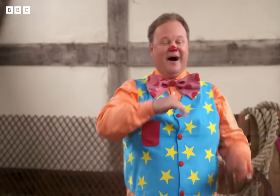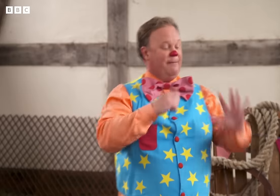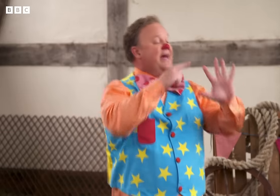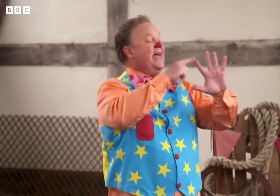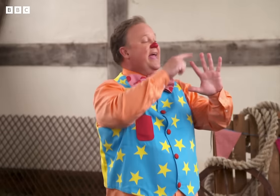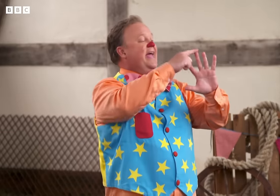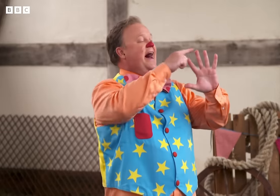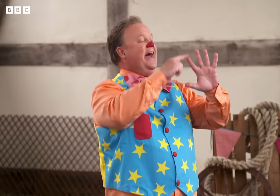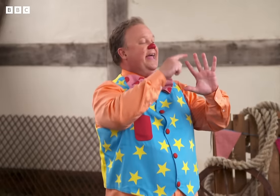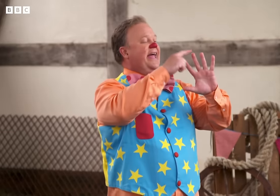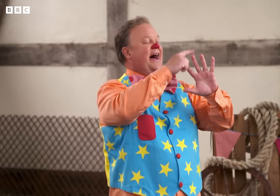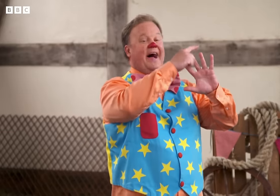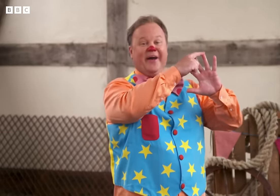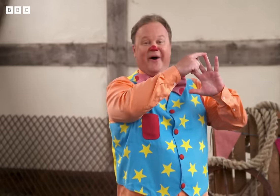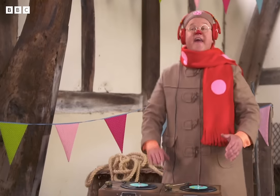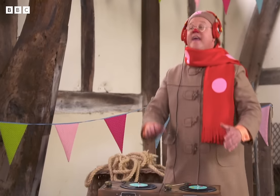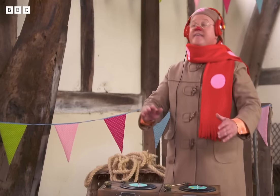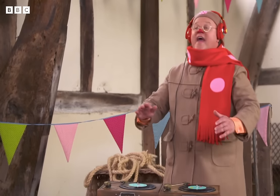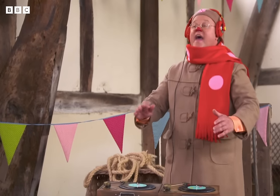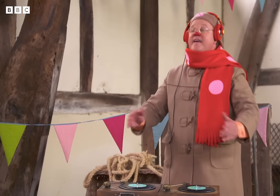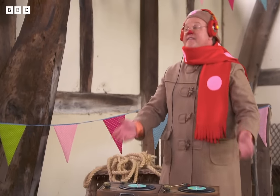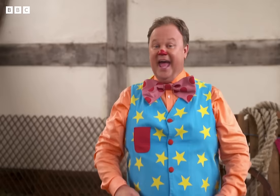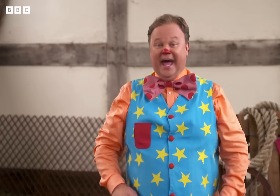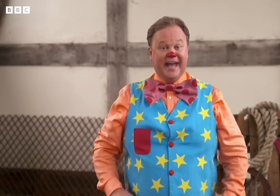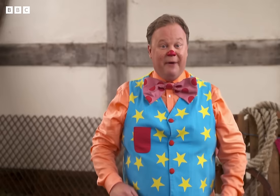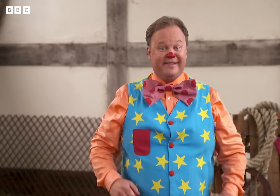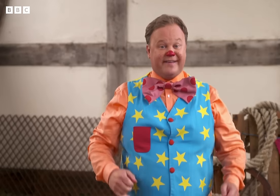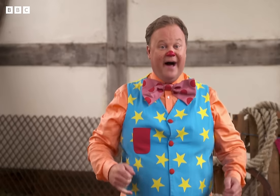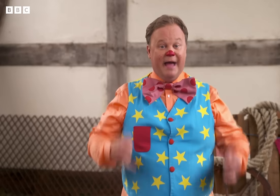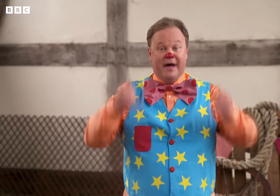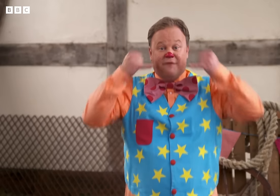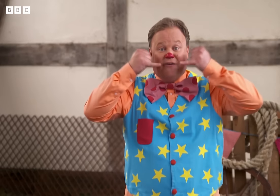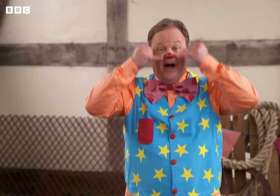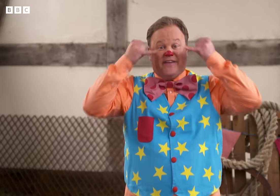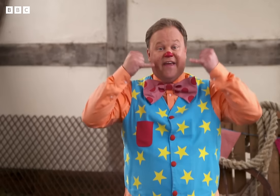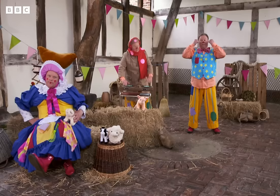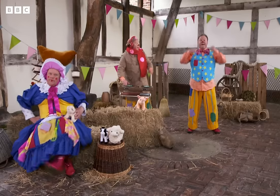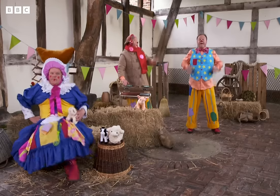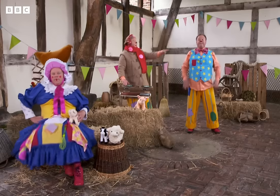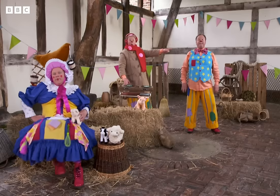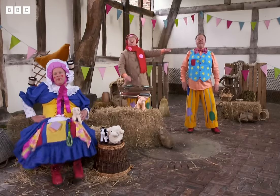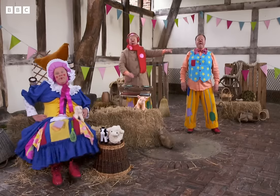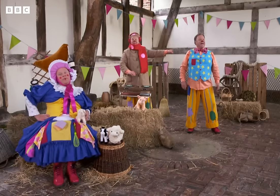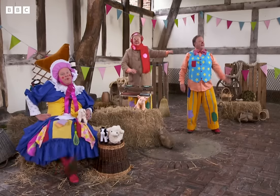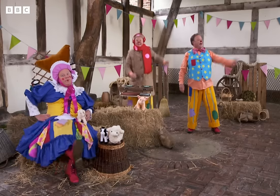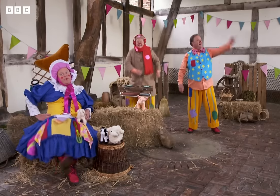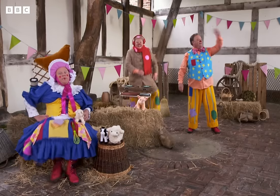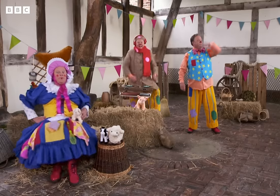farm, E-I-E-I-O. Change. Now it's time for our sheep. Come on,